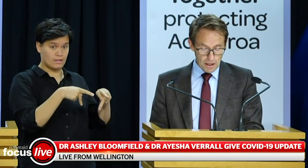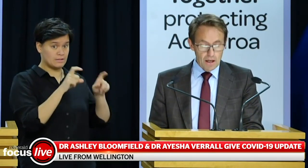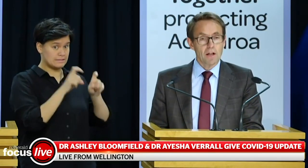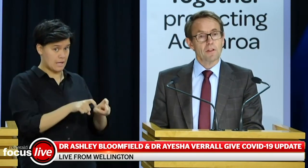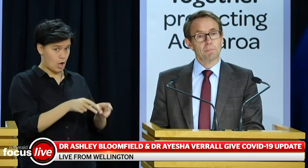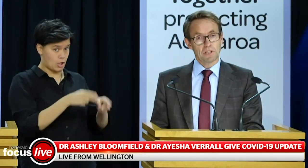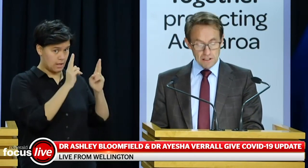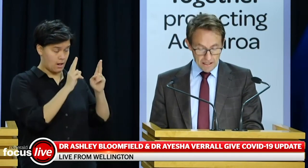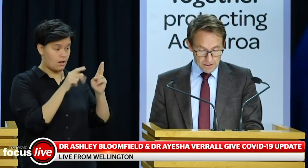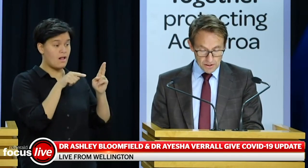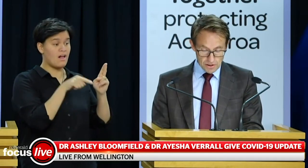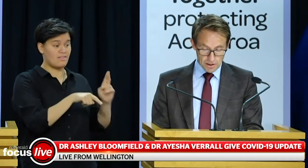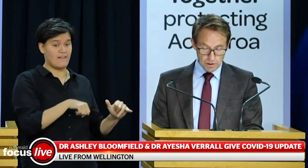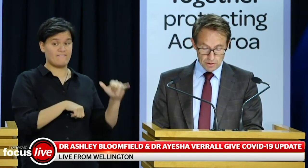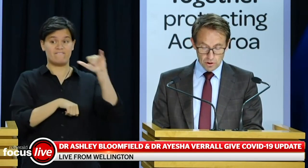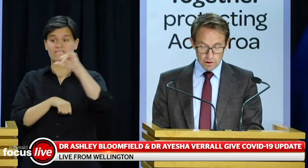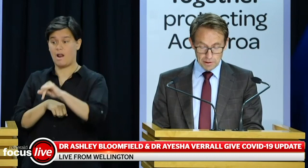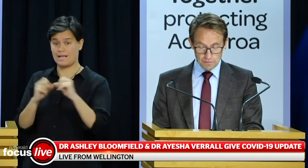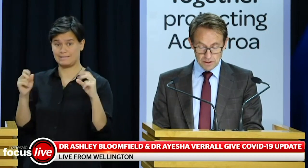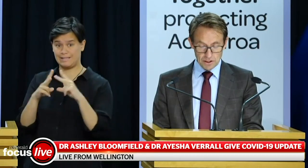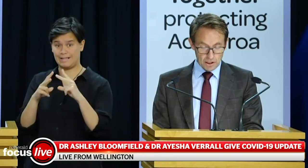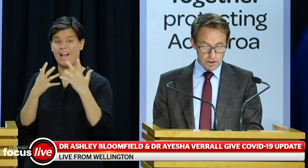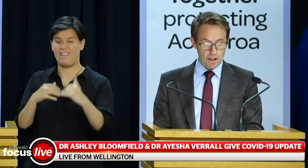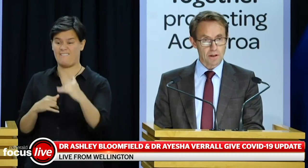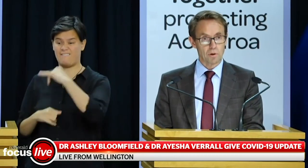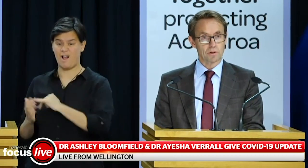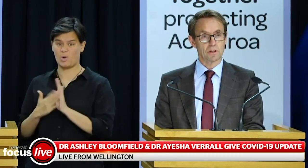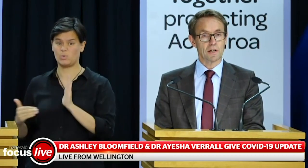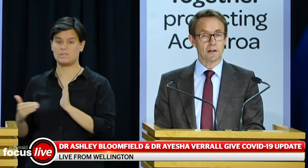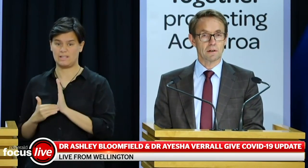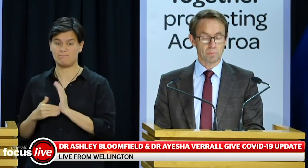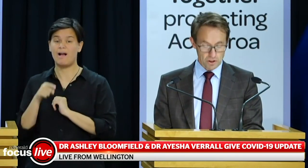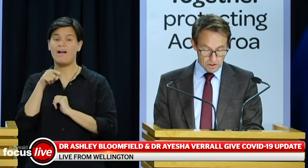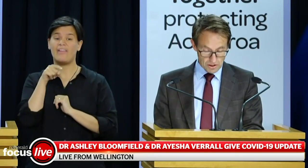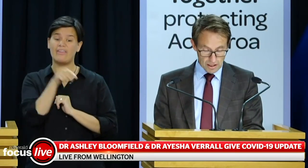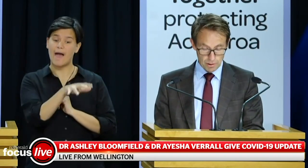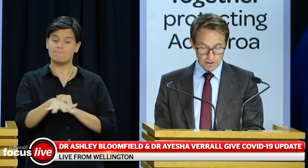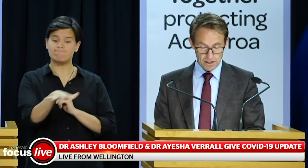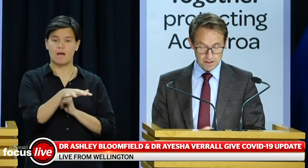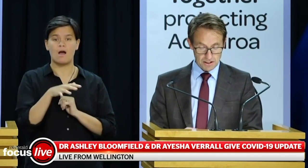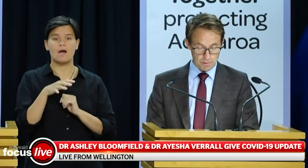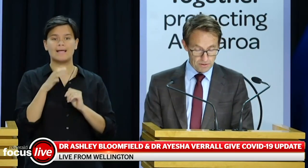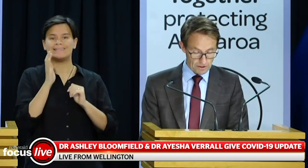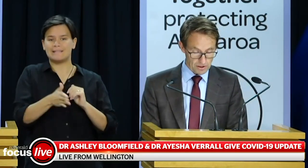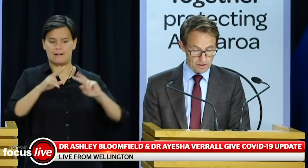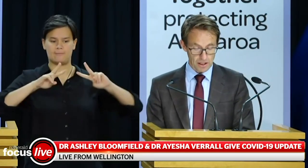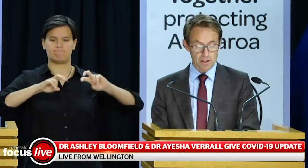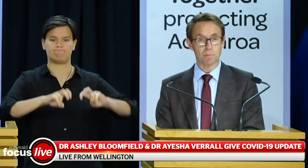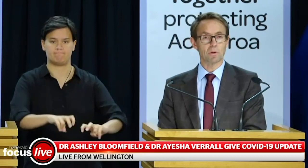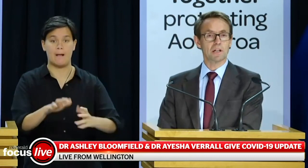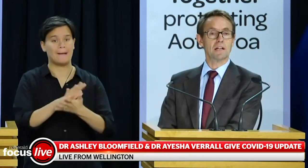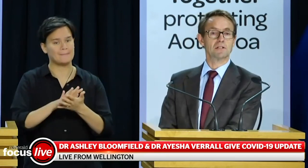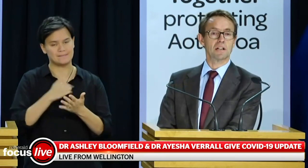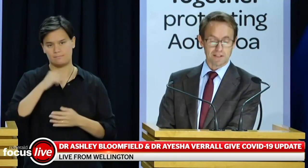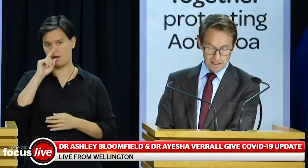publicised. The particular case is the subject of an ongoing investigation, and I won't prejudice that by discussing specifics at this